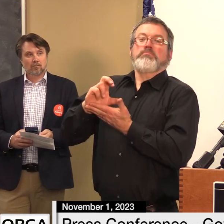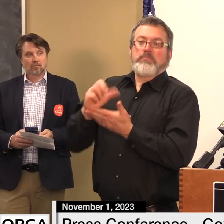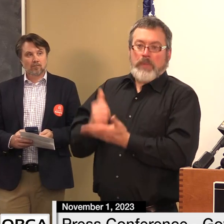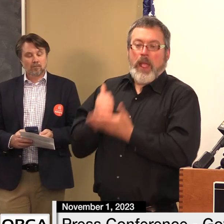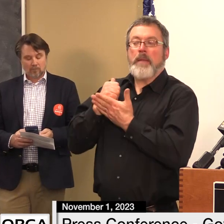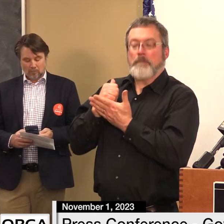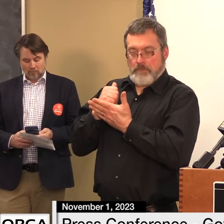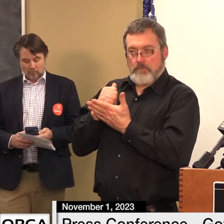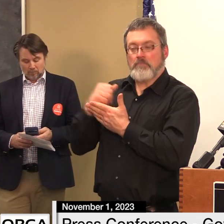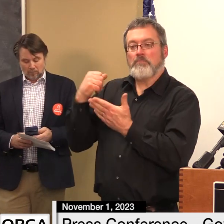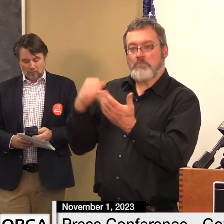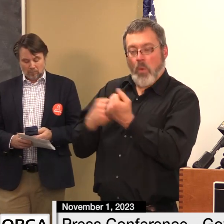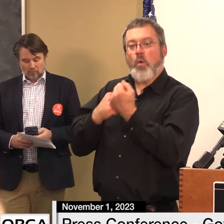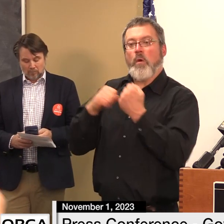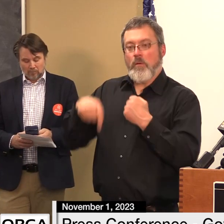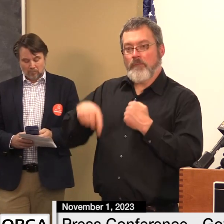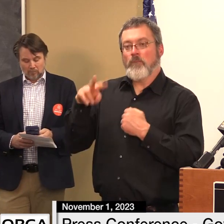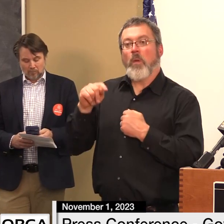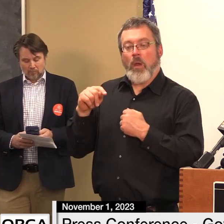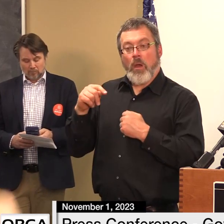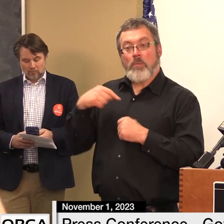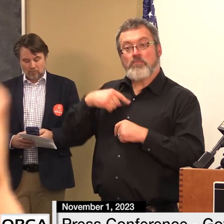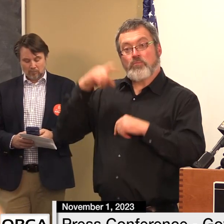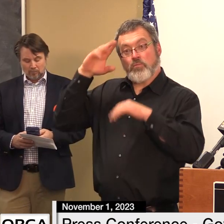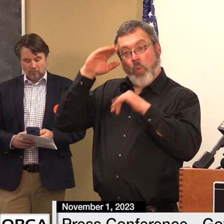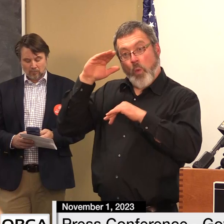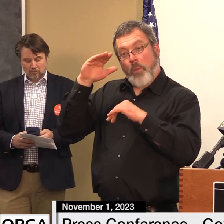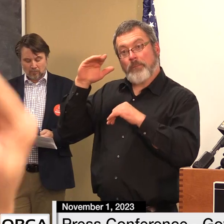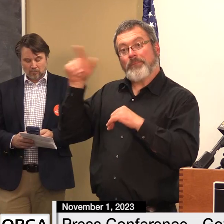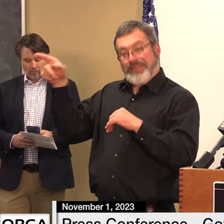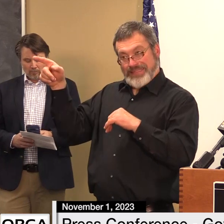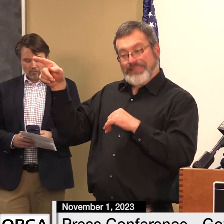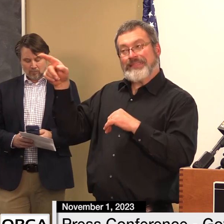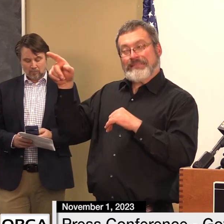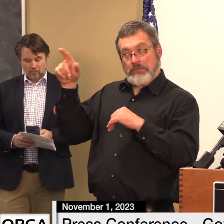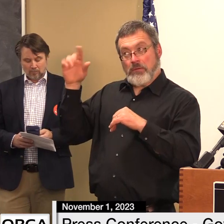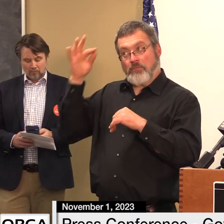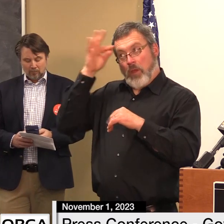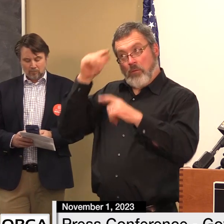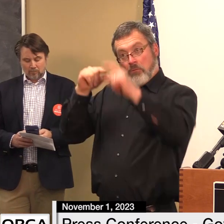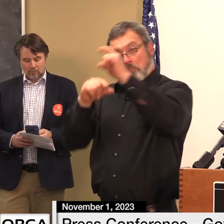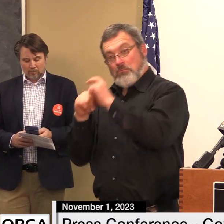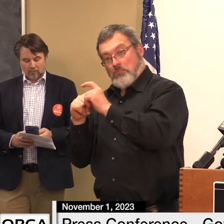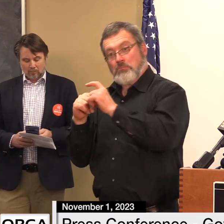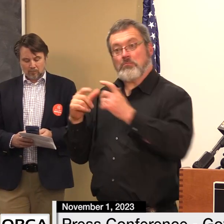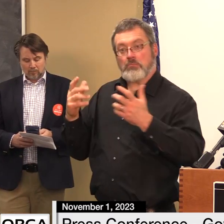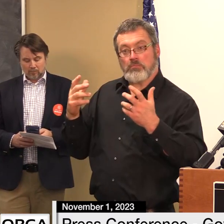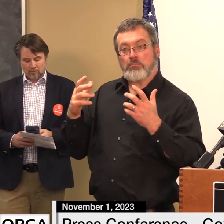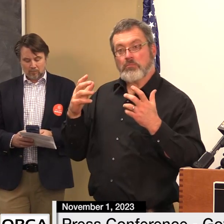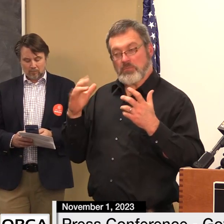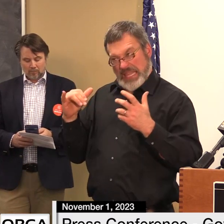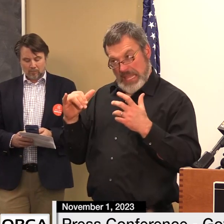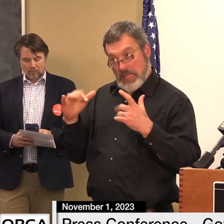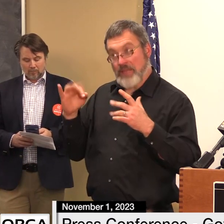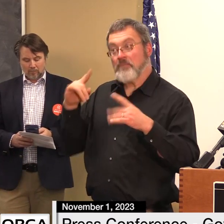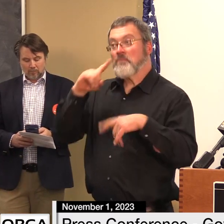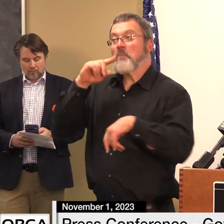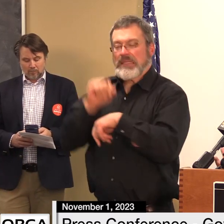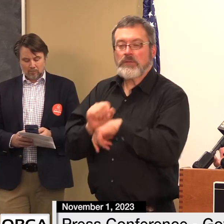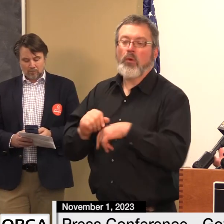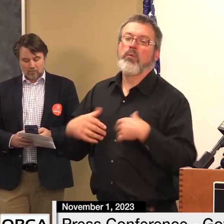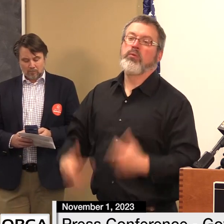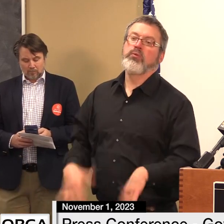I hope that is considered on the federal level to adopt. That would be helpful. But anything we can do to